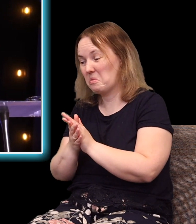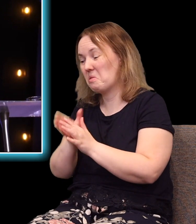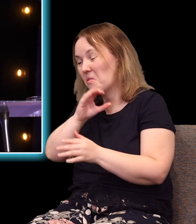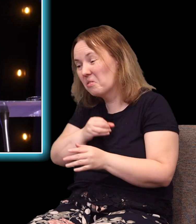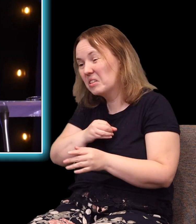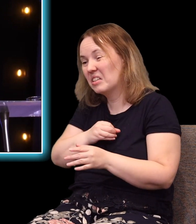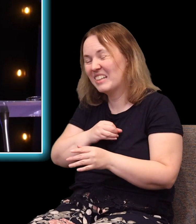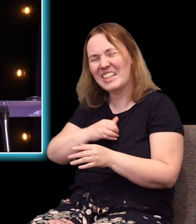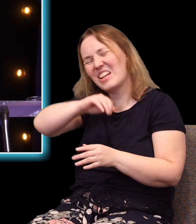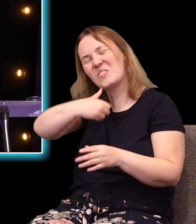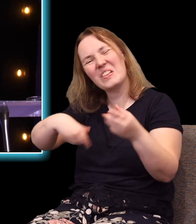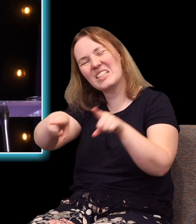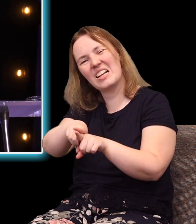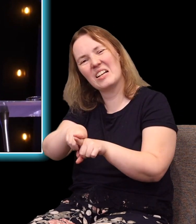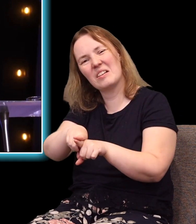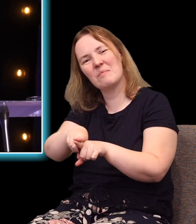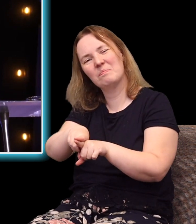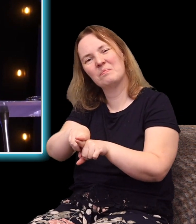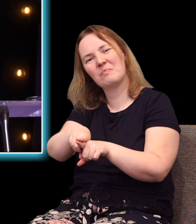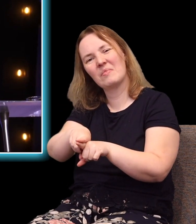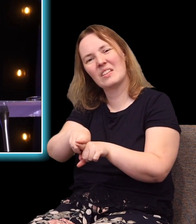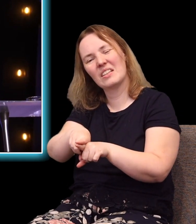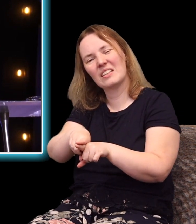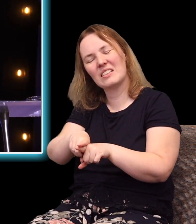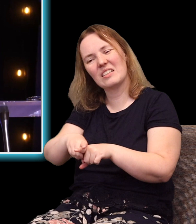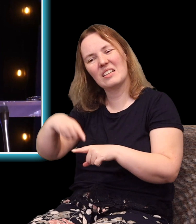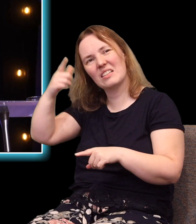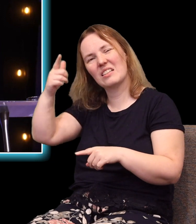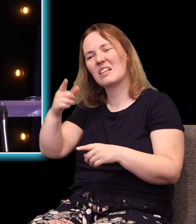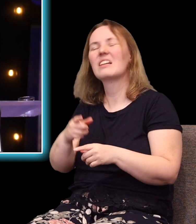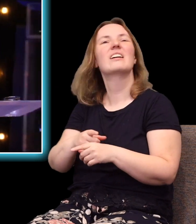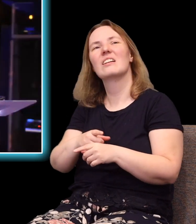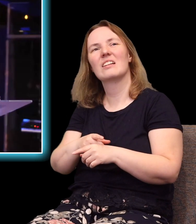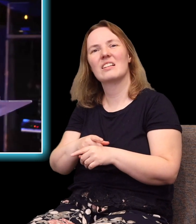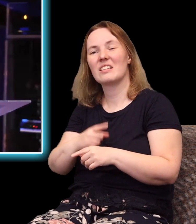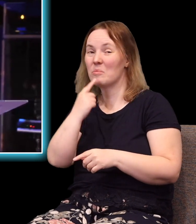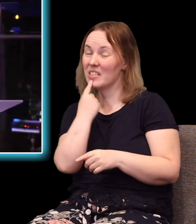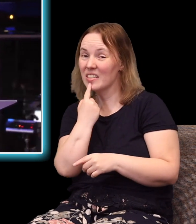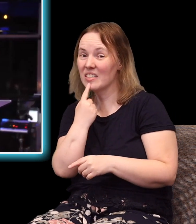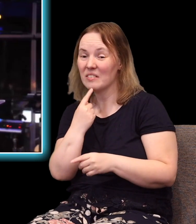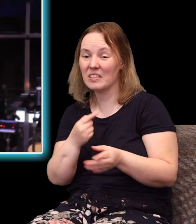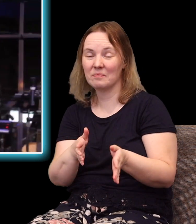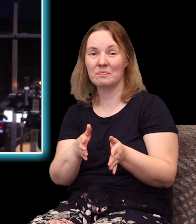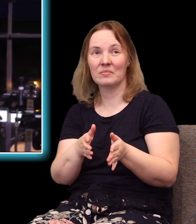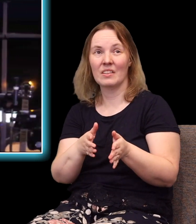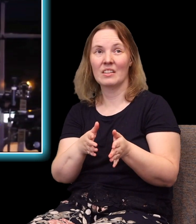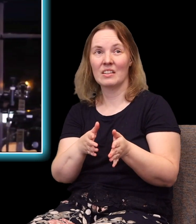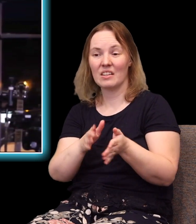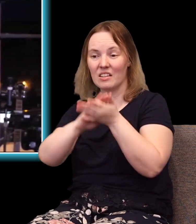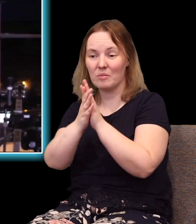somebody, But the reality is, you know, you kind of want to stick with the person, because the fact is, in a more serious